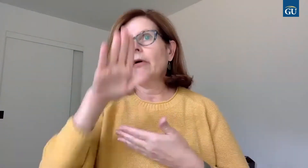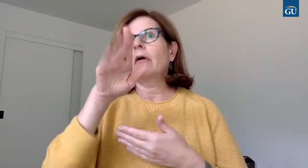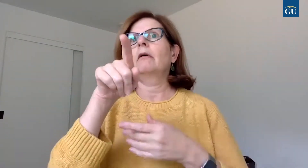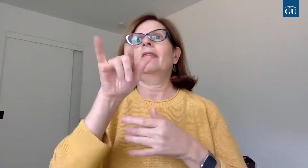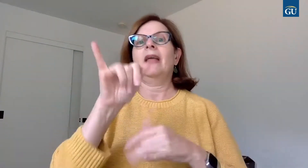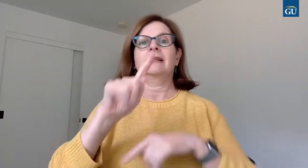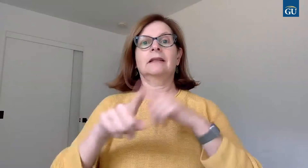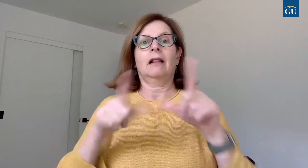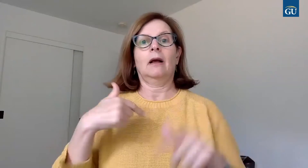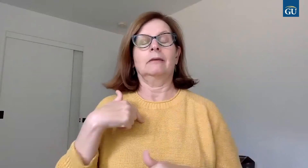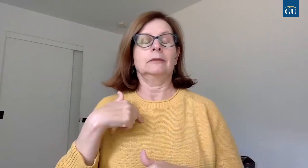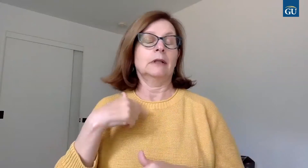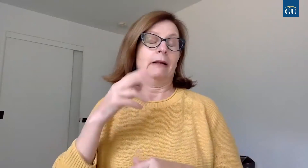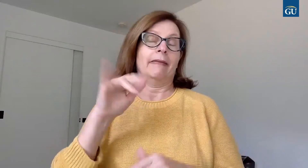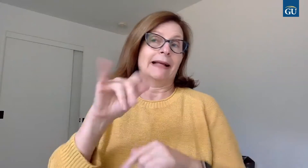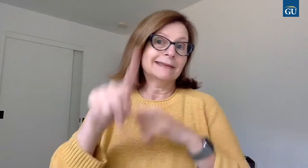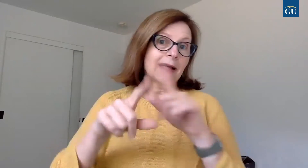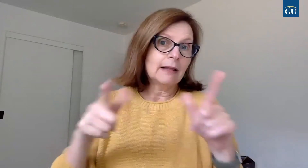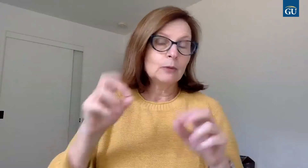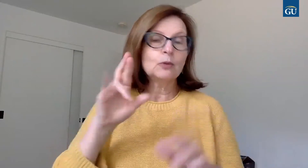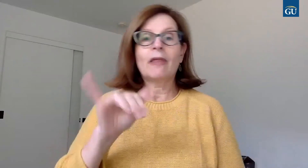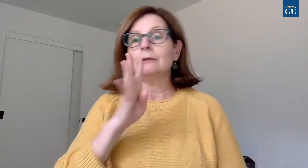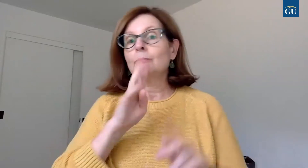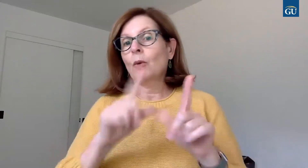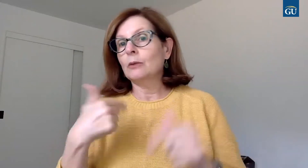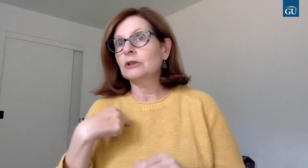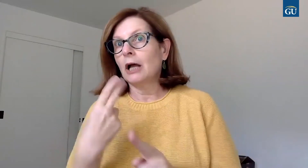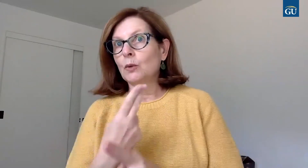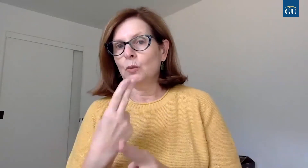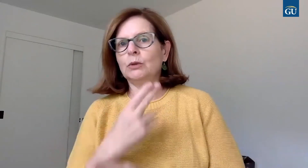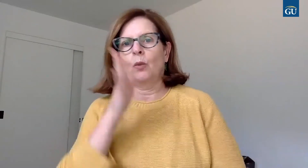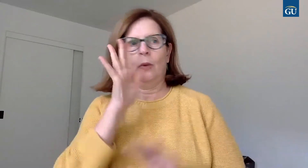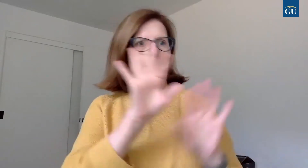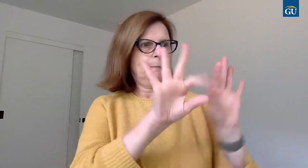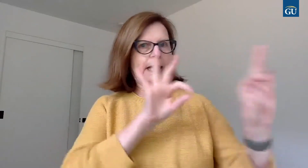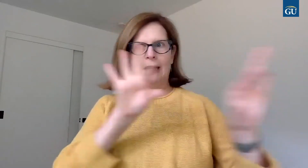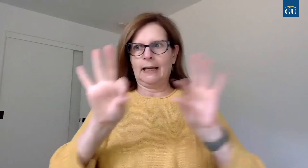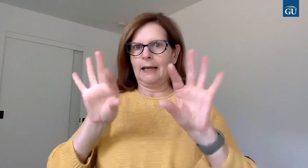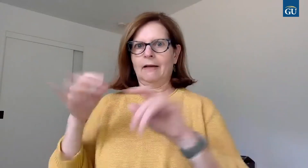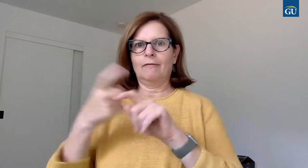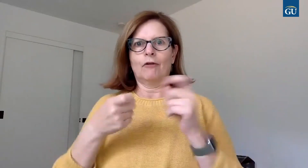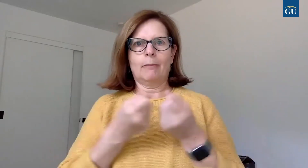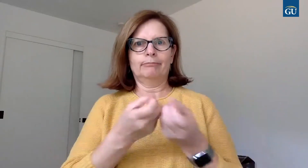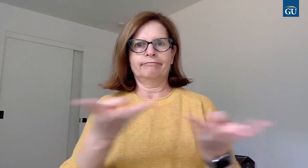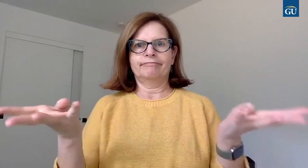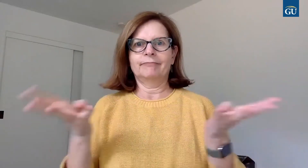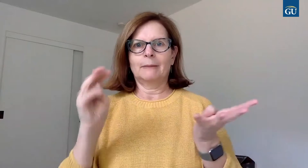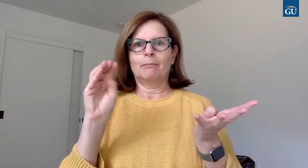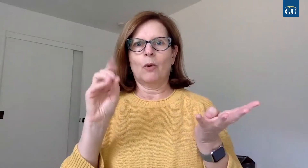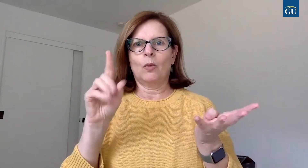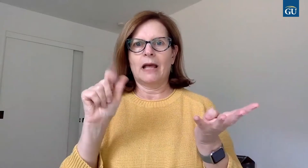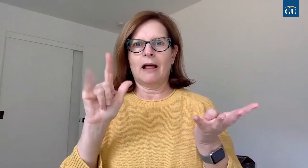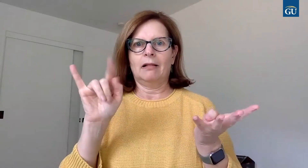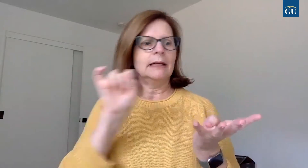whatever modality, albeit spoken or signed, the person will pick parts of each to combine to create one